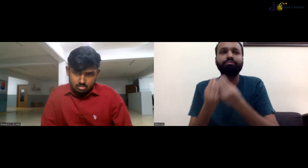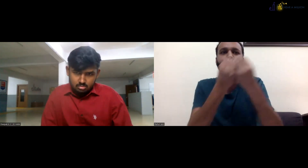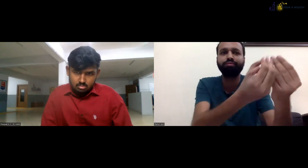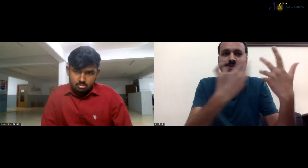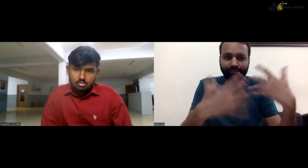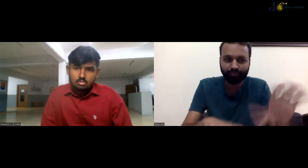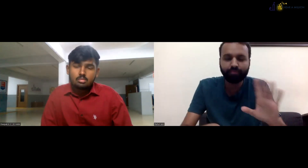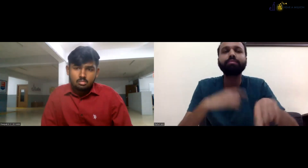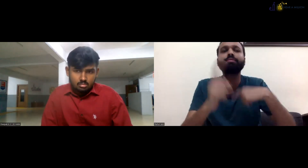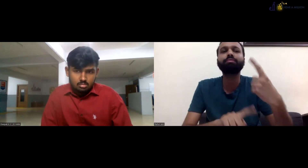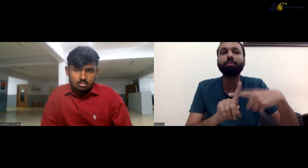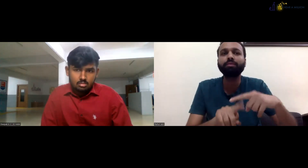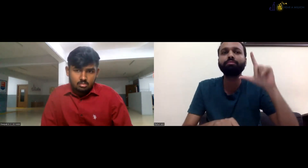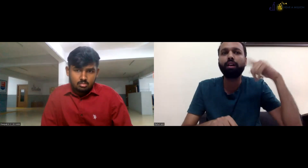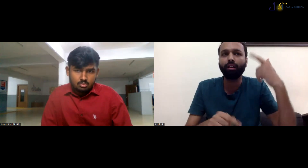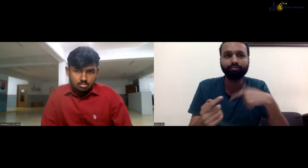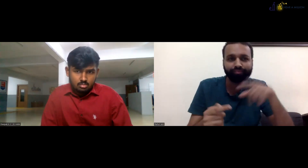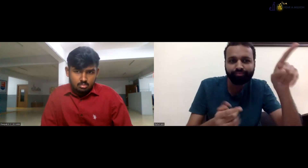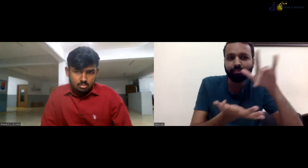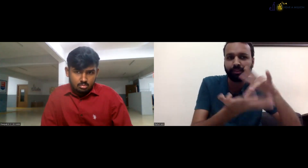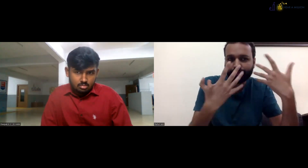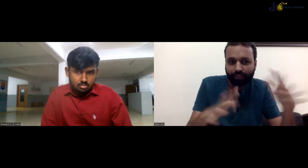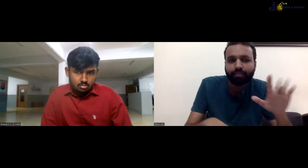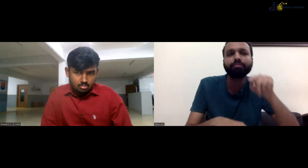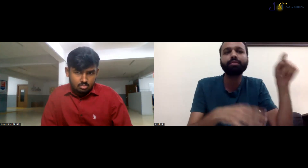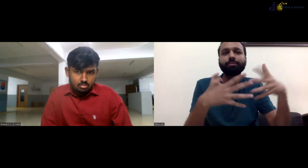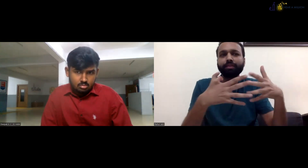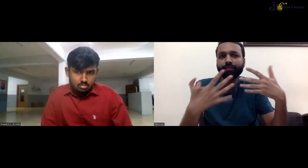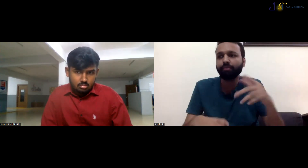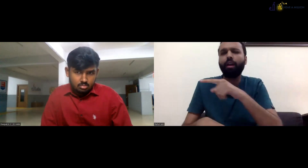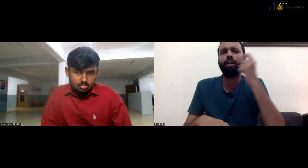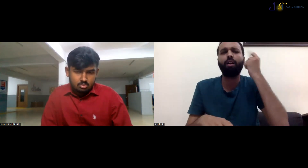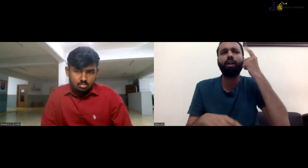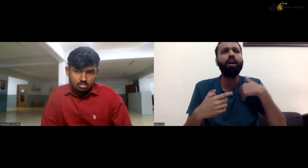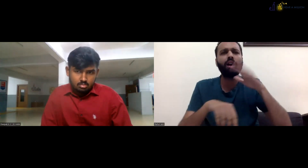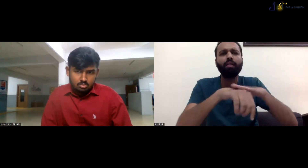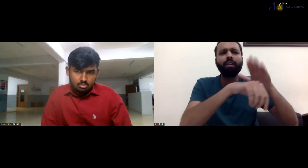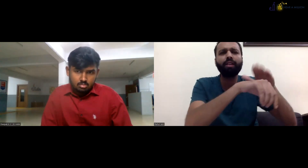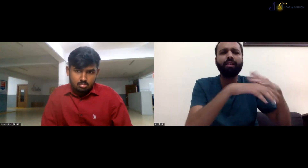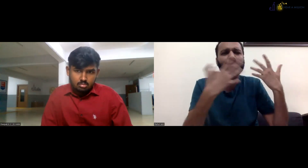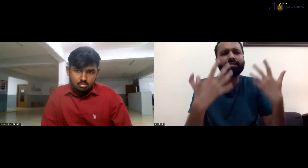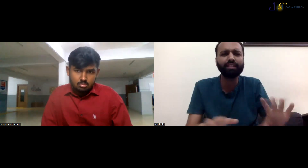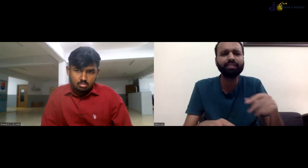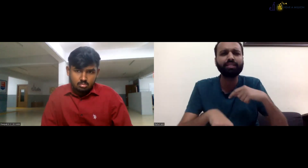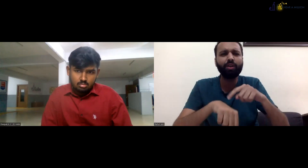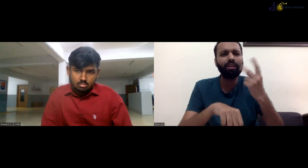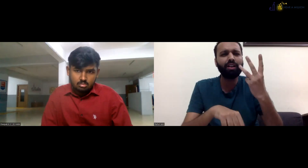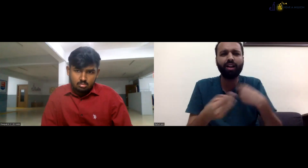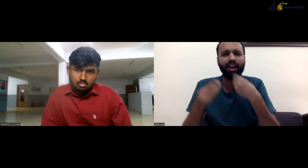places. So we went to Paris, then we went to London together, and we started traveling to US,